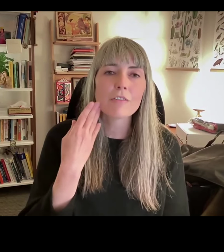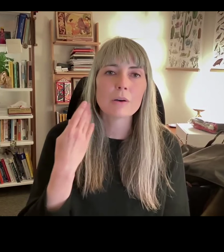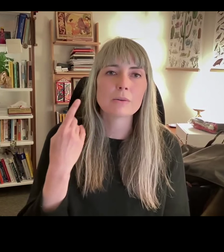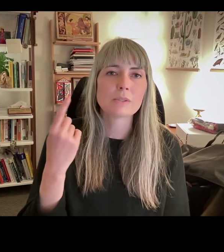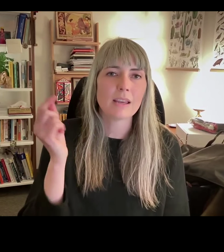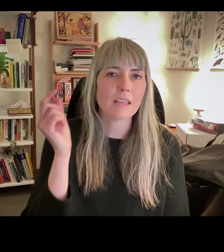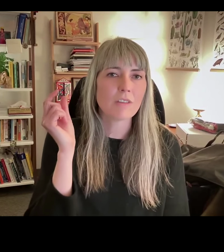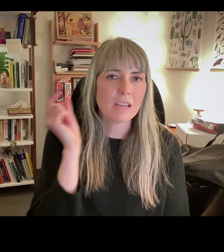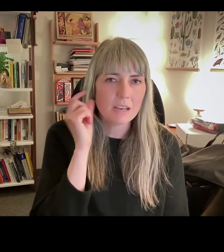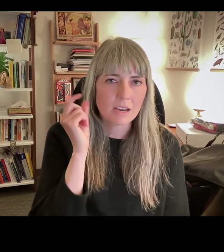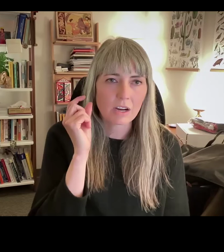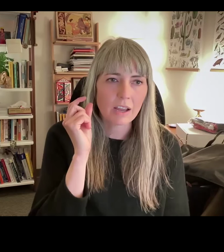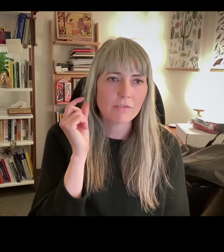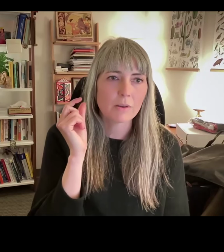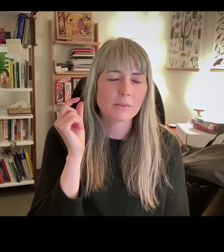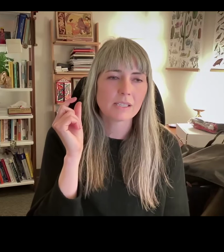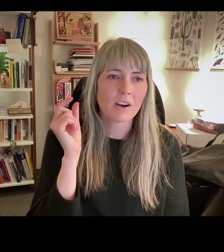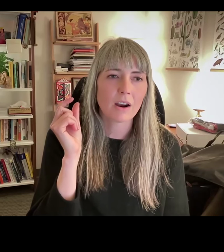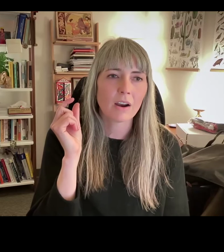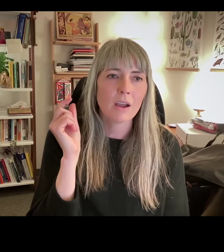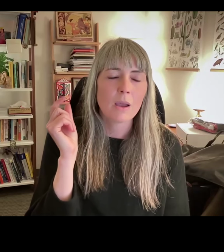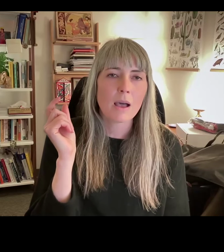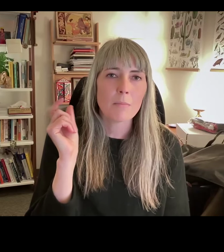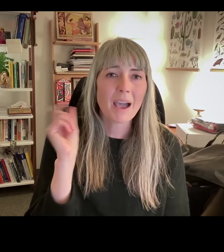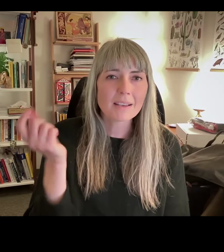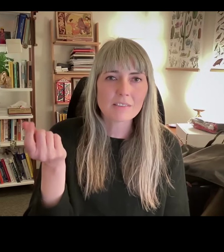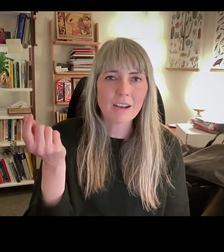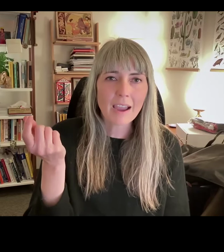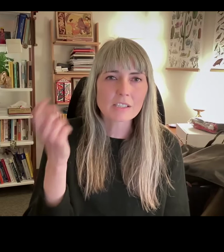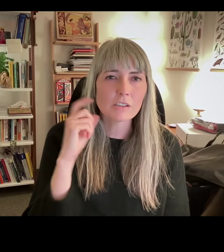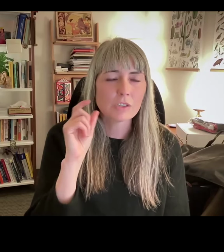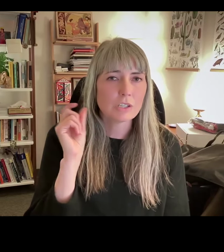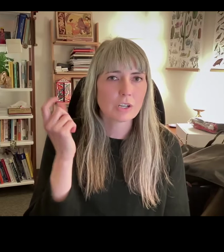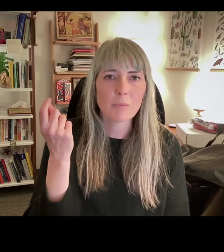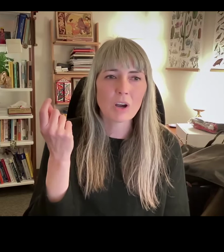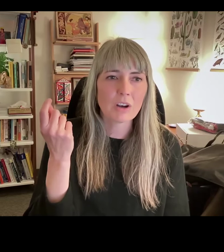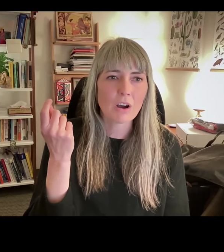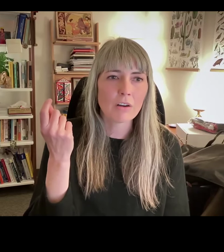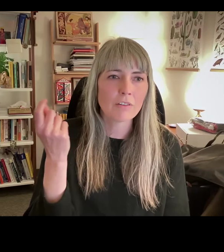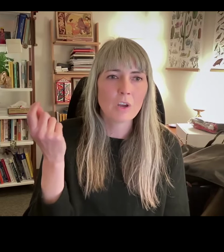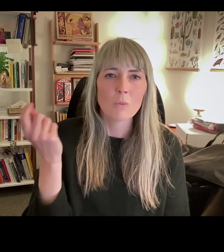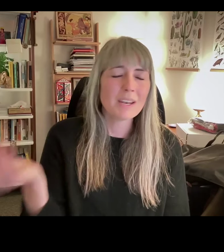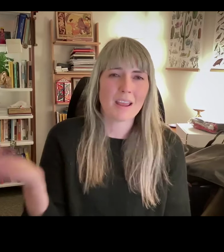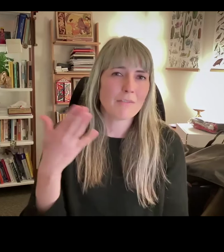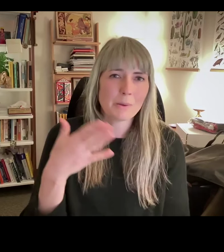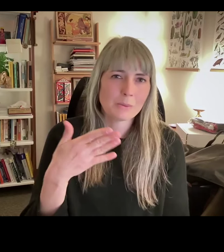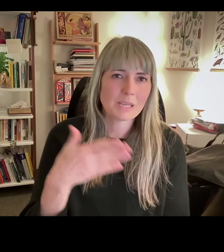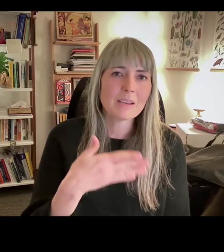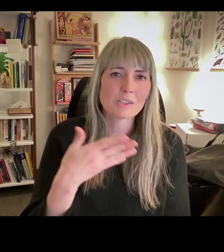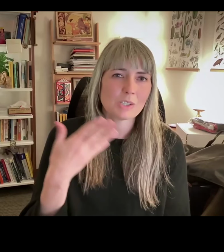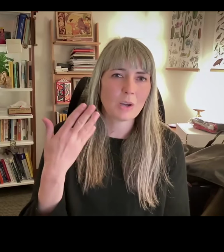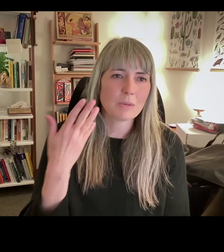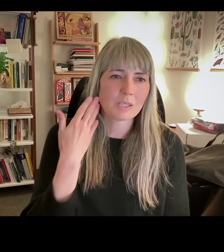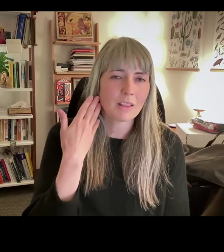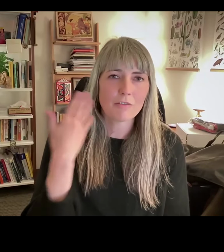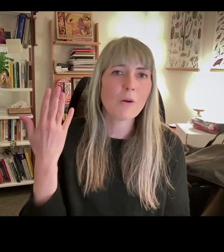canceling innovaciones headphones and como even estos in-ear audífonos que headphones that cancelan are el ruido. passive and active, so you can turn them eh, on and off. Hay algunos We que didn't have son those que